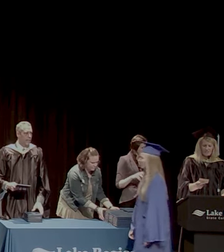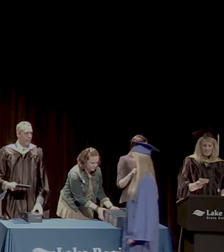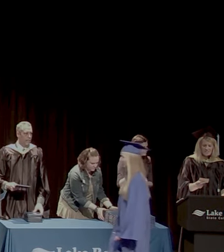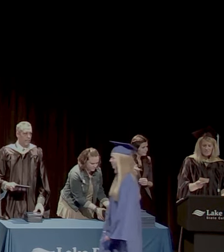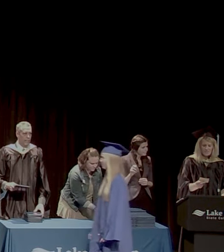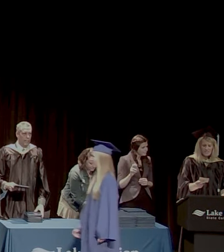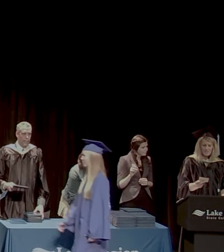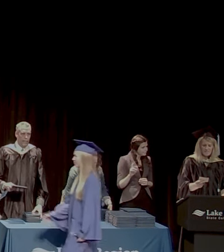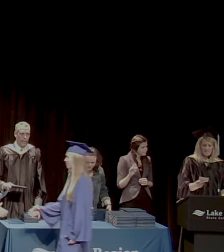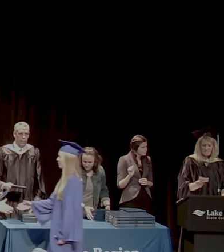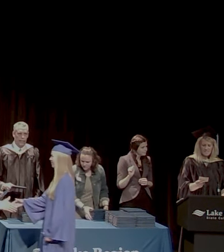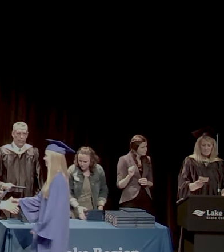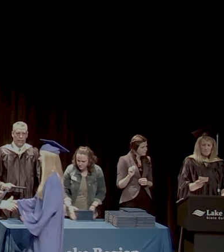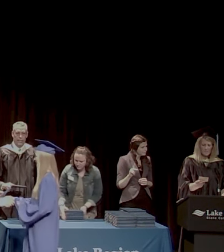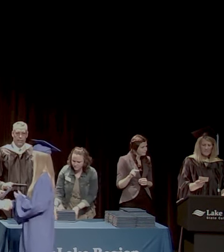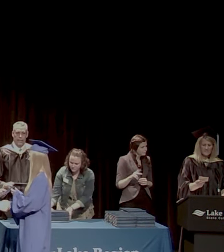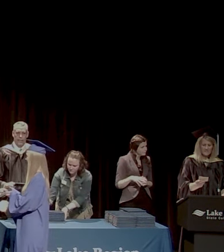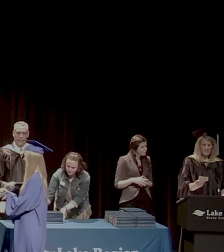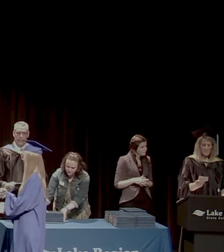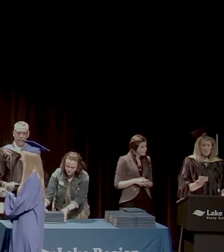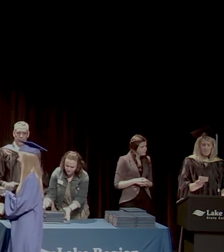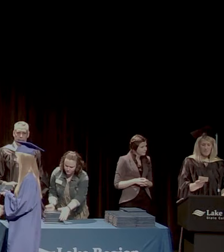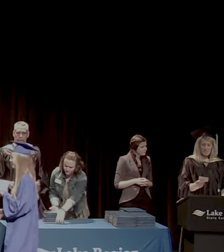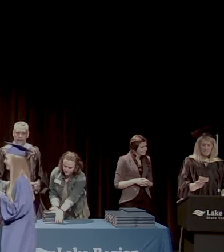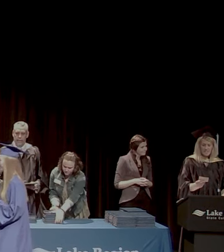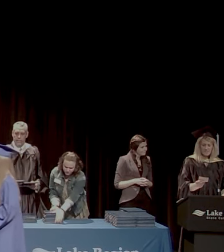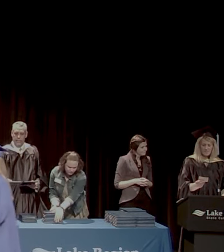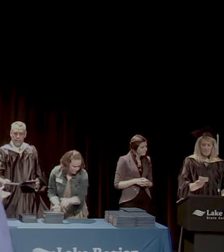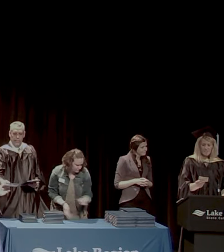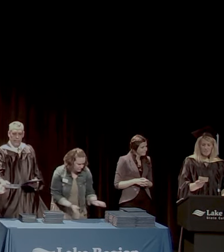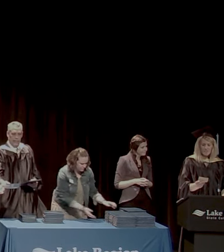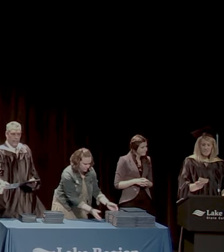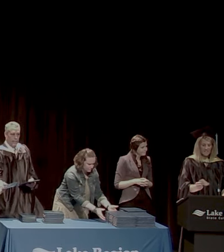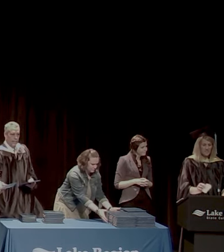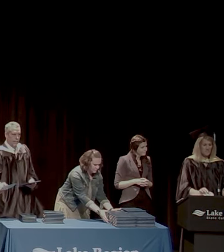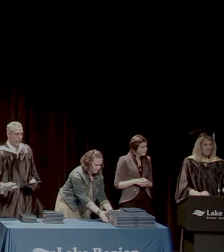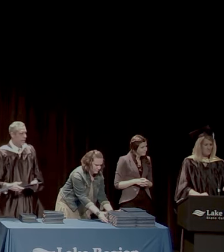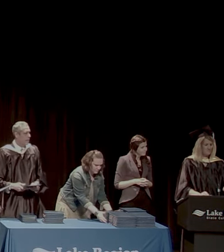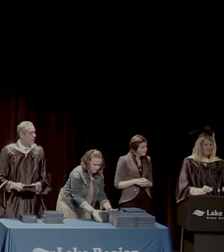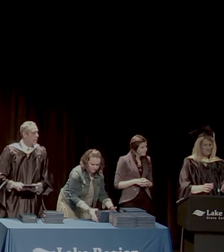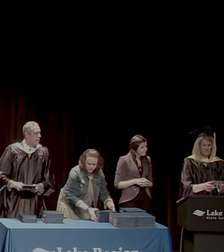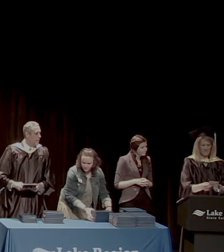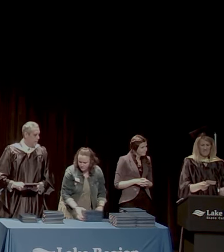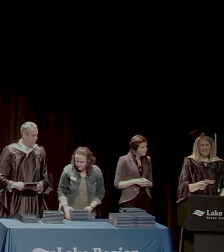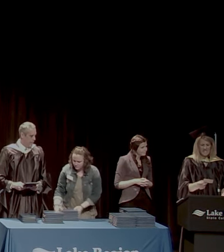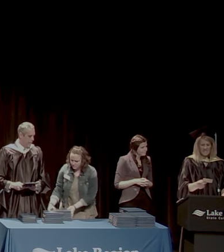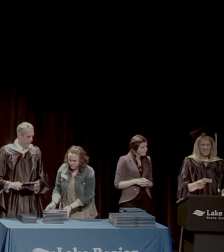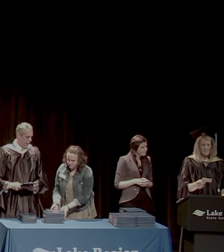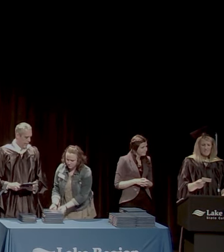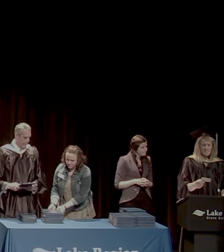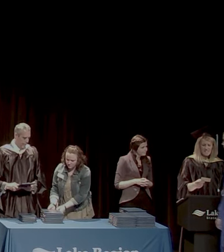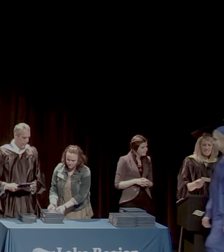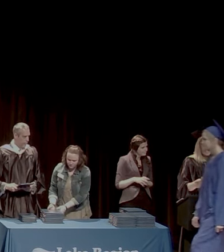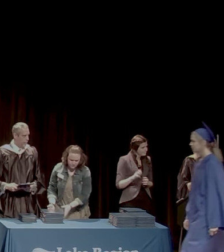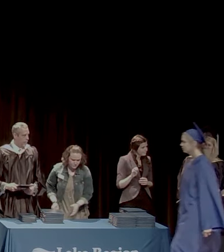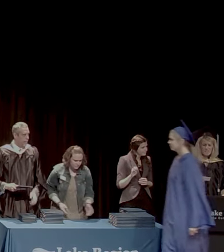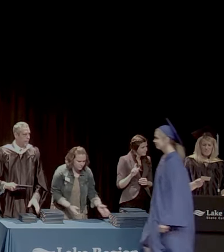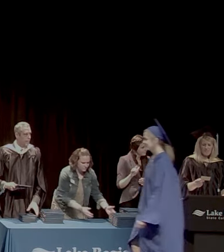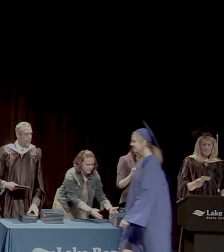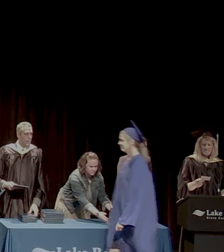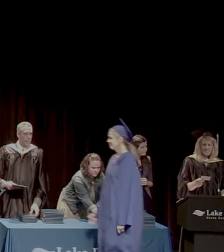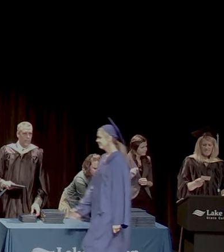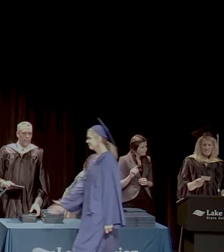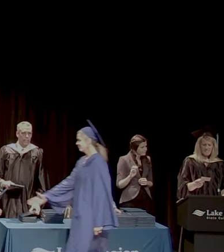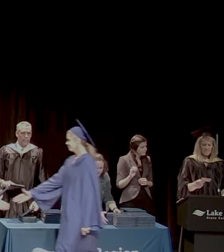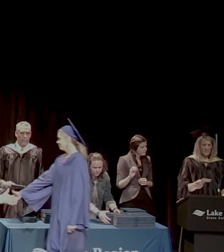Kendra Carl, Associate in Applied Science, Liberal Arts, Associate in Applied Science, Fitness Trainer Technician. Elizabeth Keyes, Associate